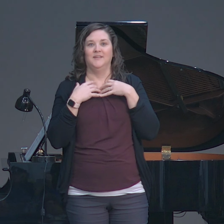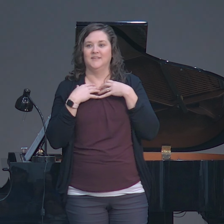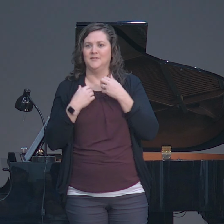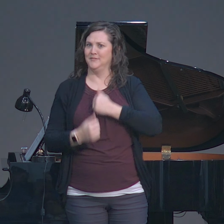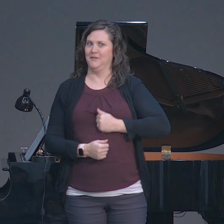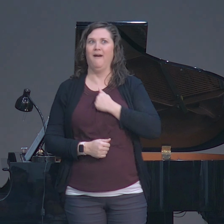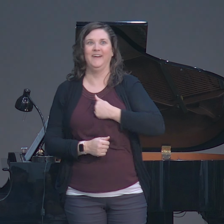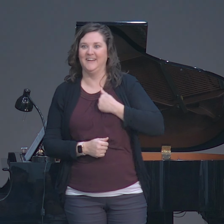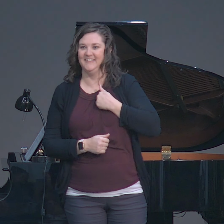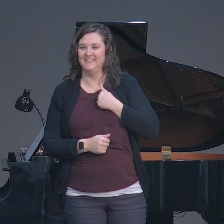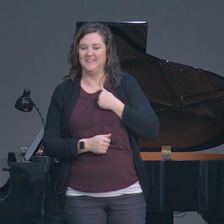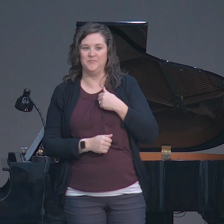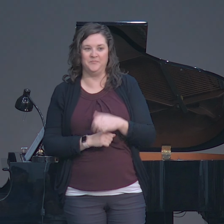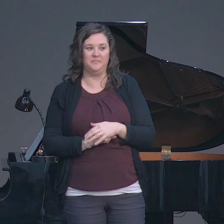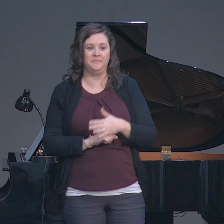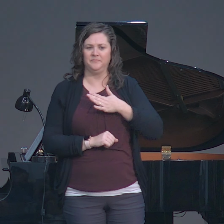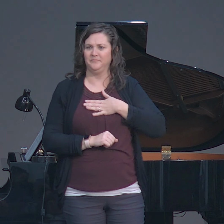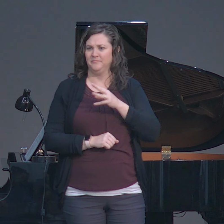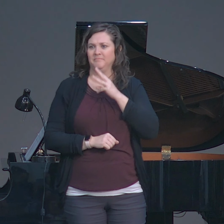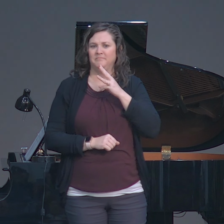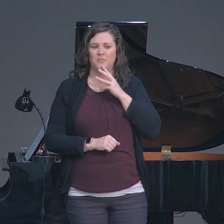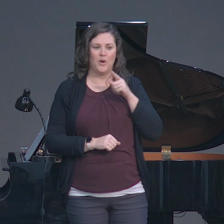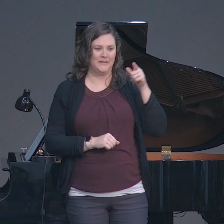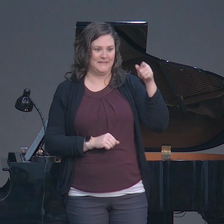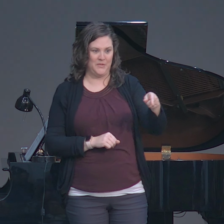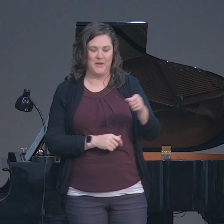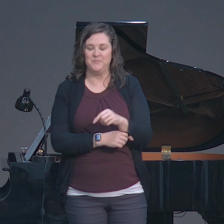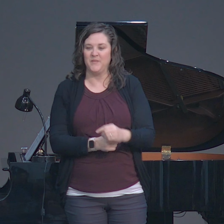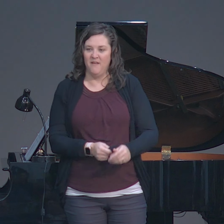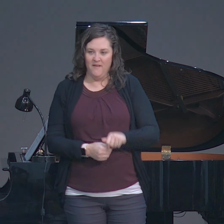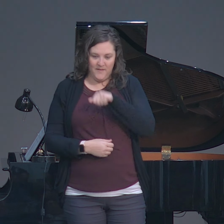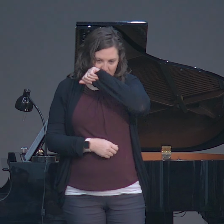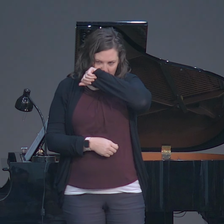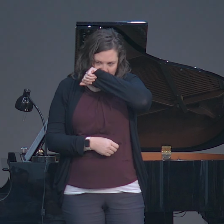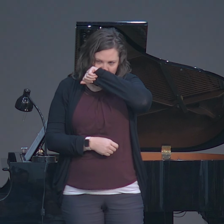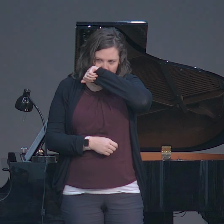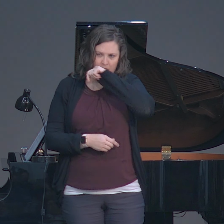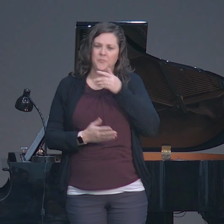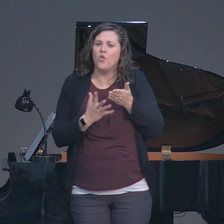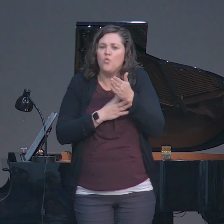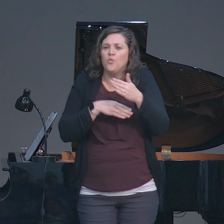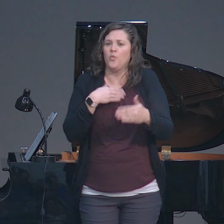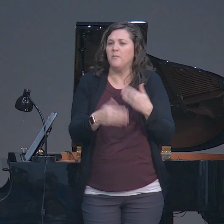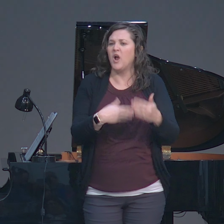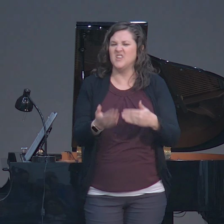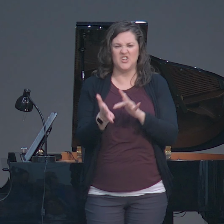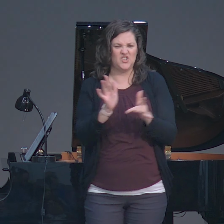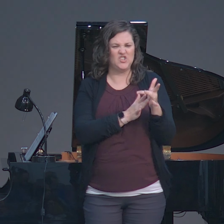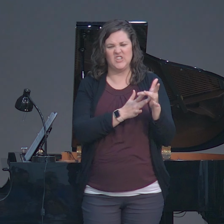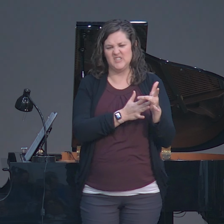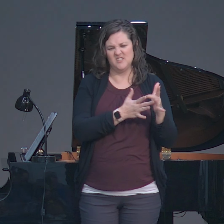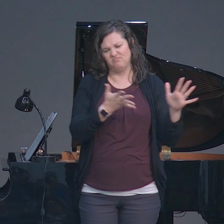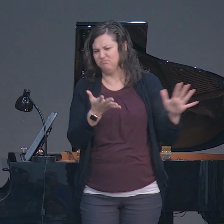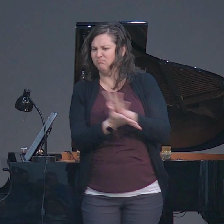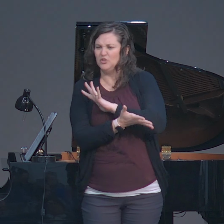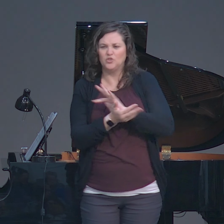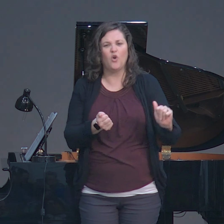Sorry, left my water down there. In the process, though, Jesus was shattering people's